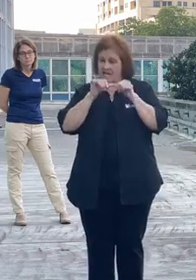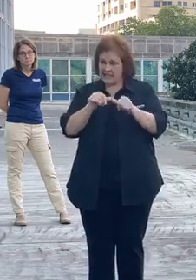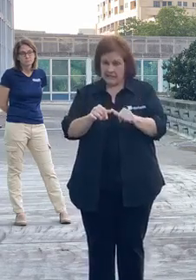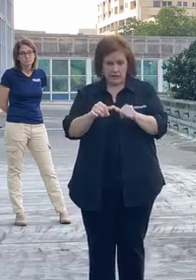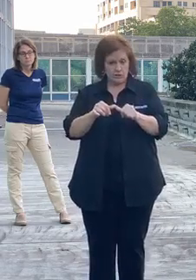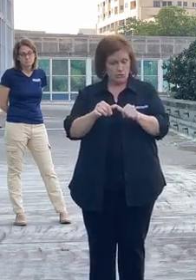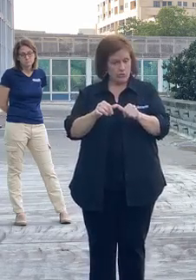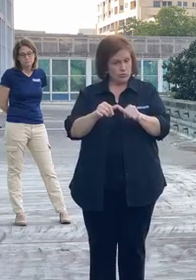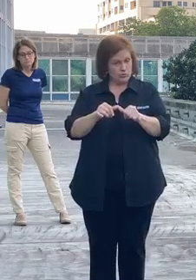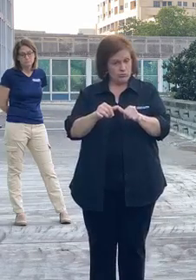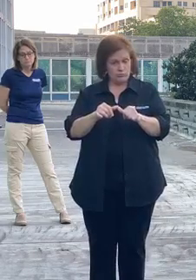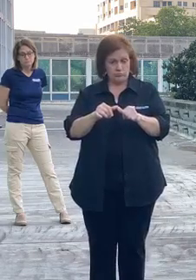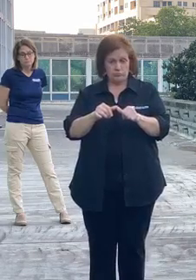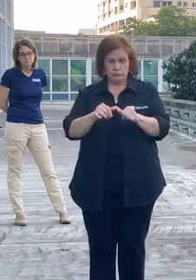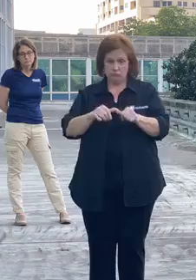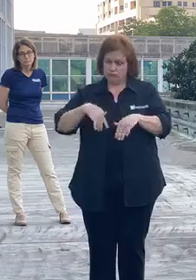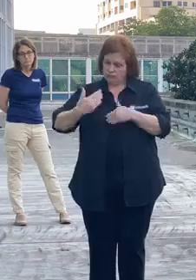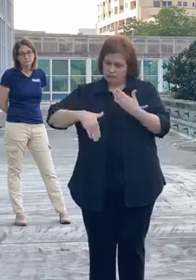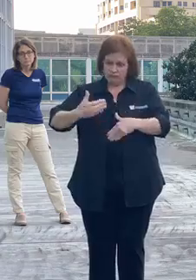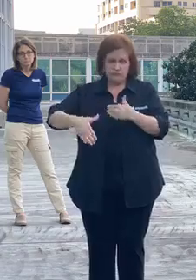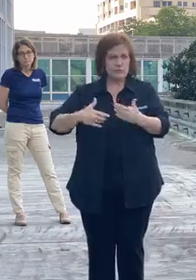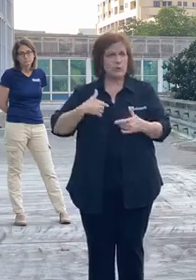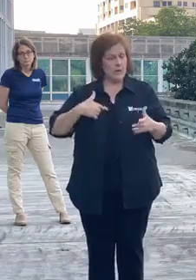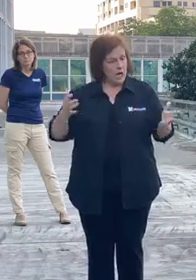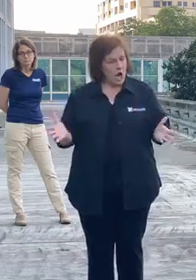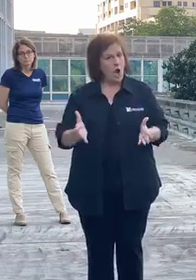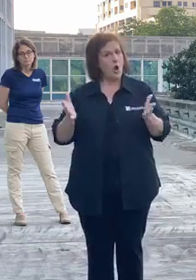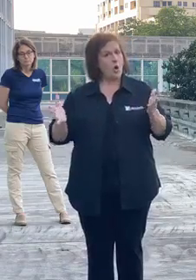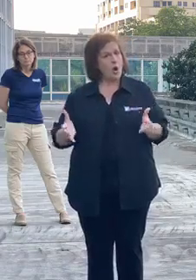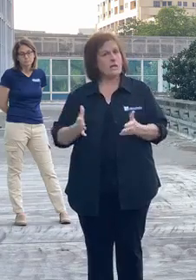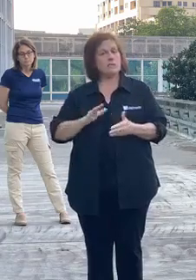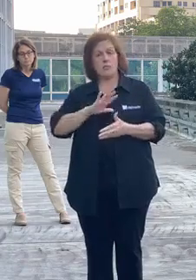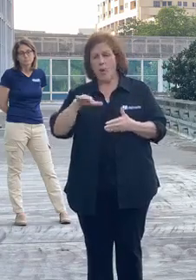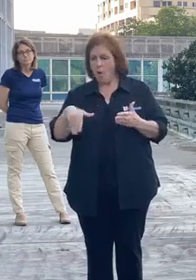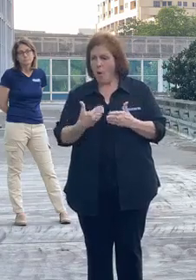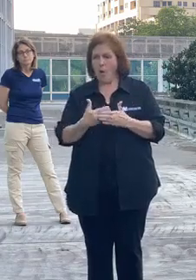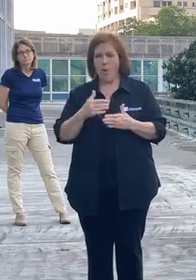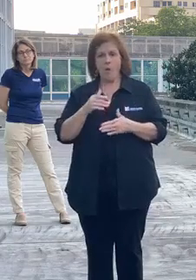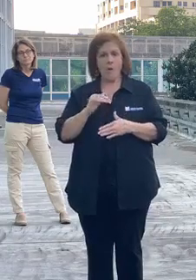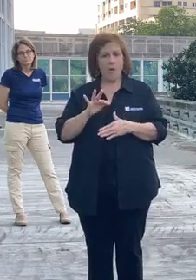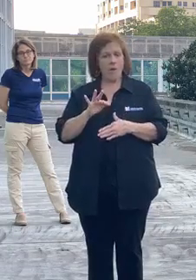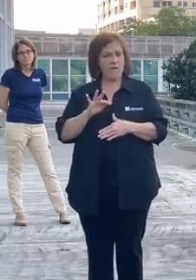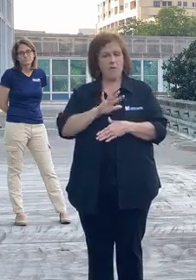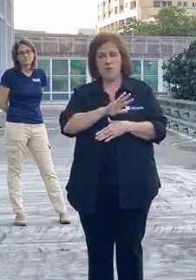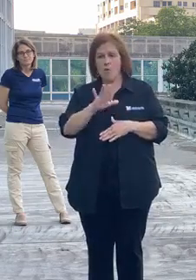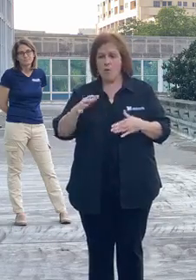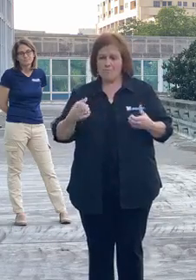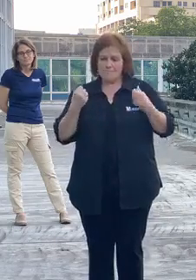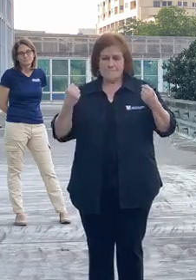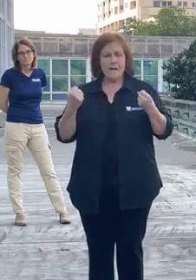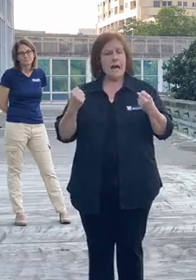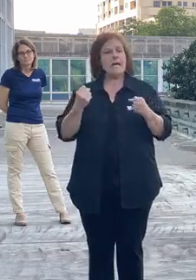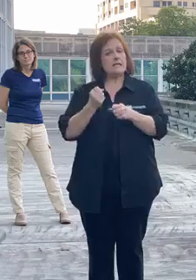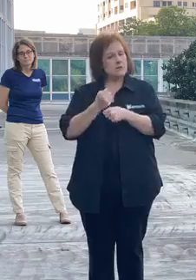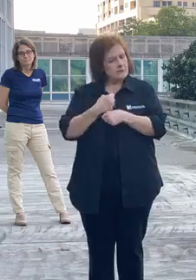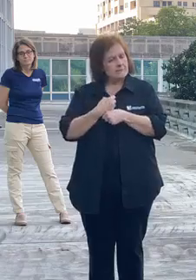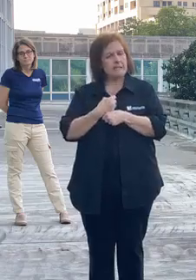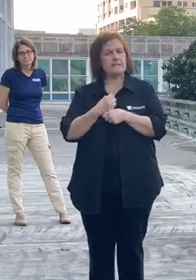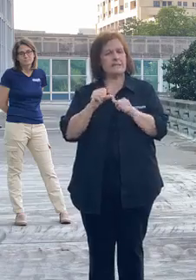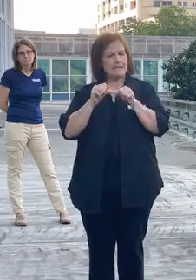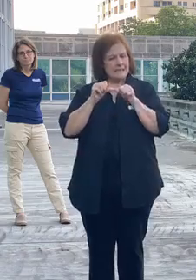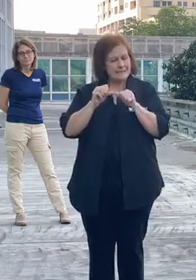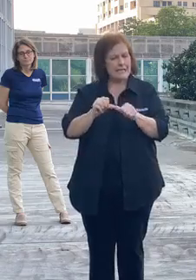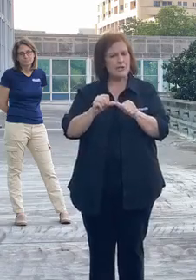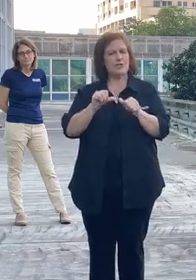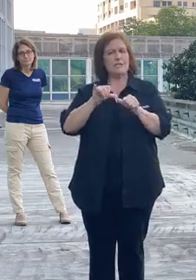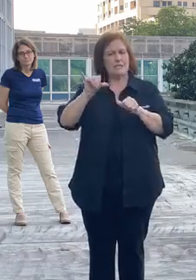path, and that's why we're encouraging and really with all of our force, with all of our might, encouraging our people to